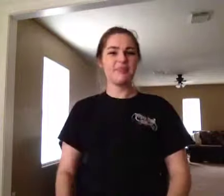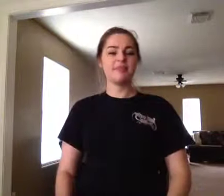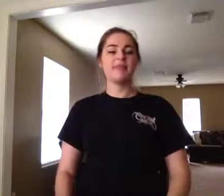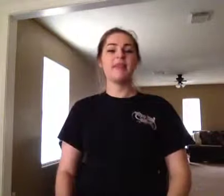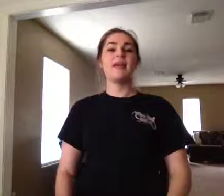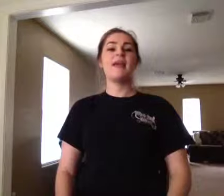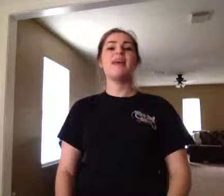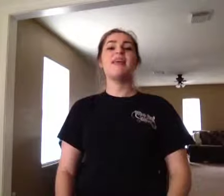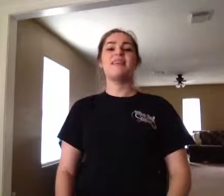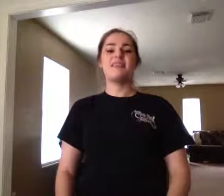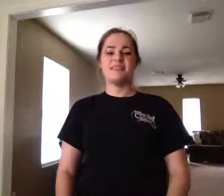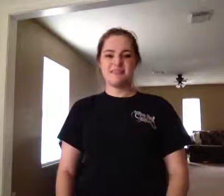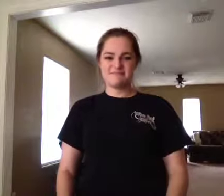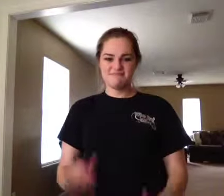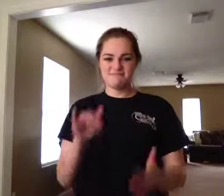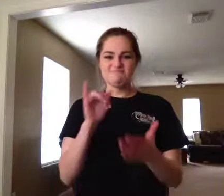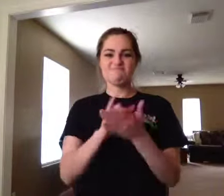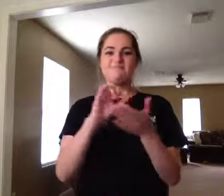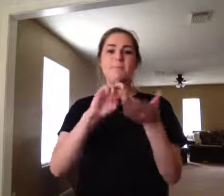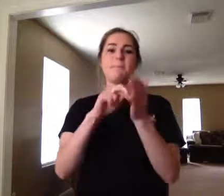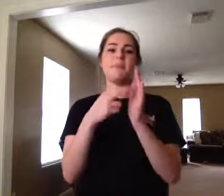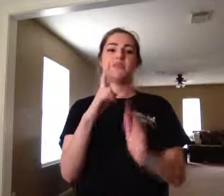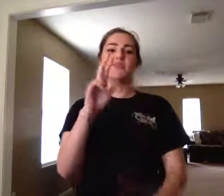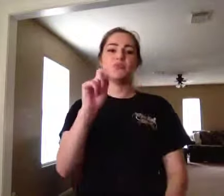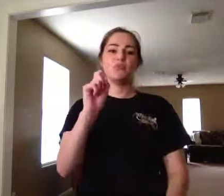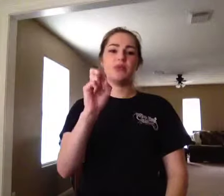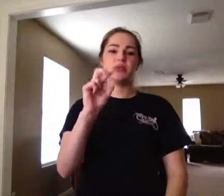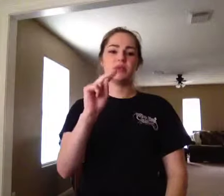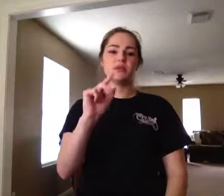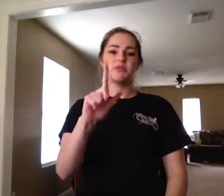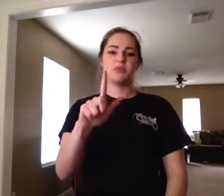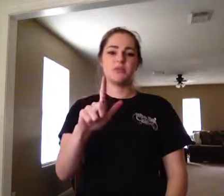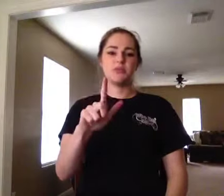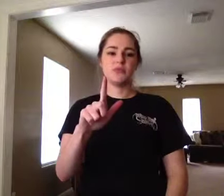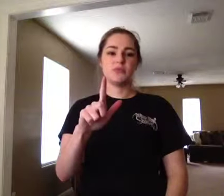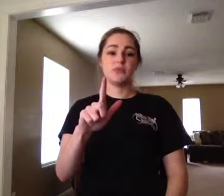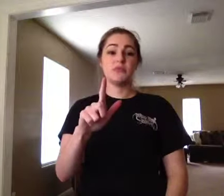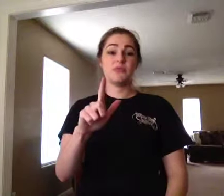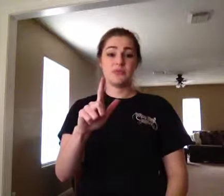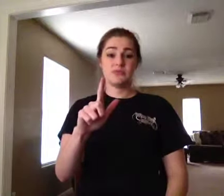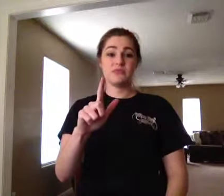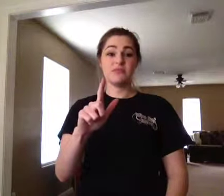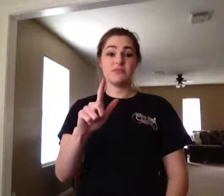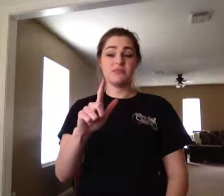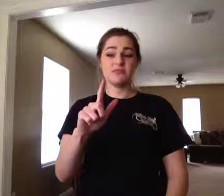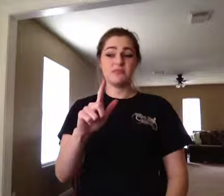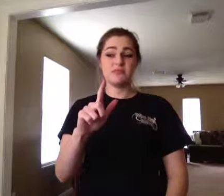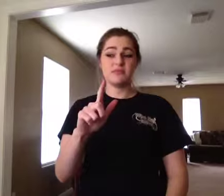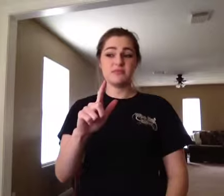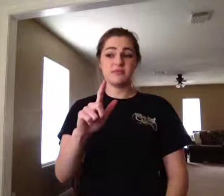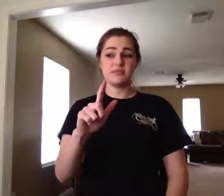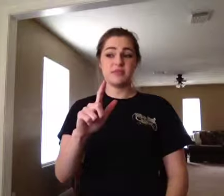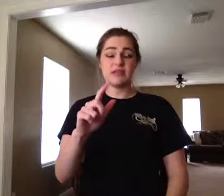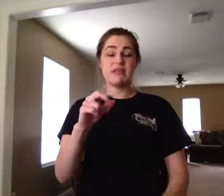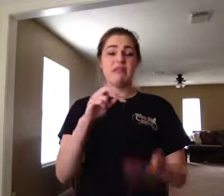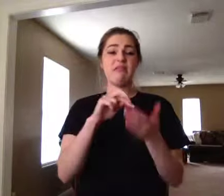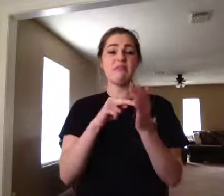come in. A rational number is actually defined to be an integer divided by another integer.